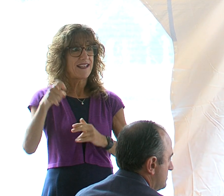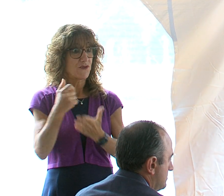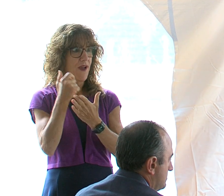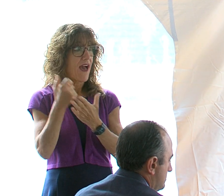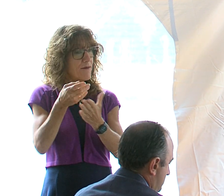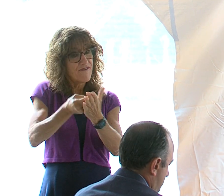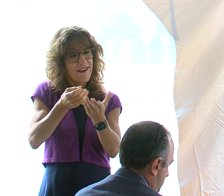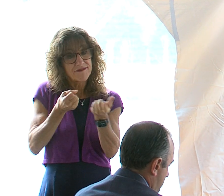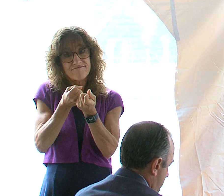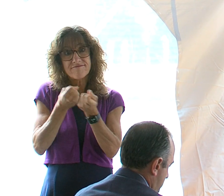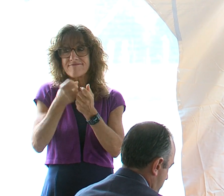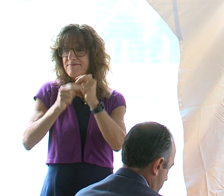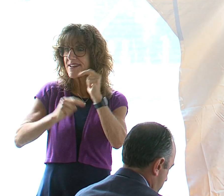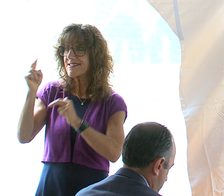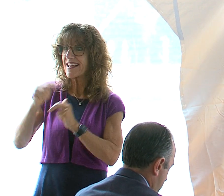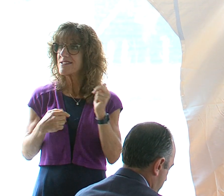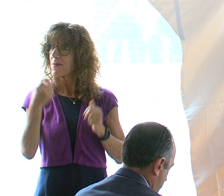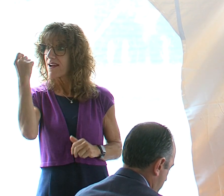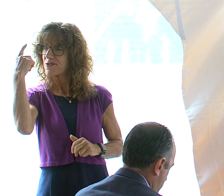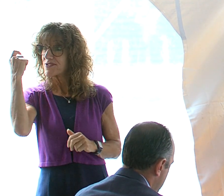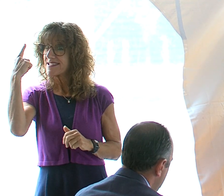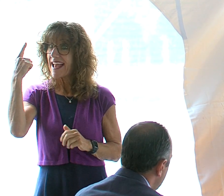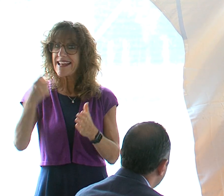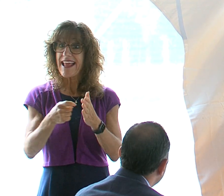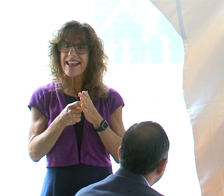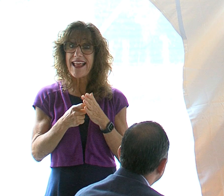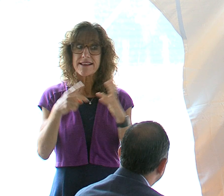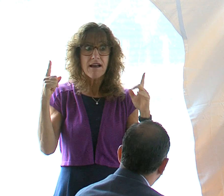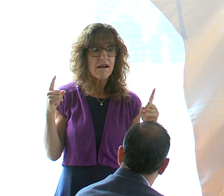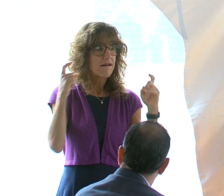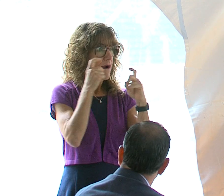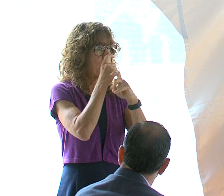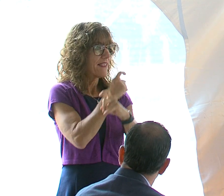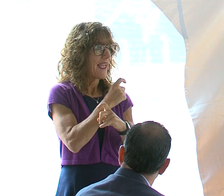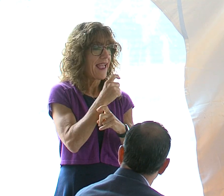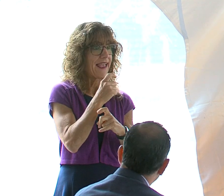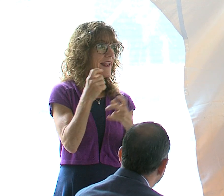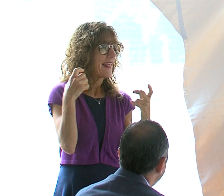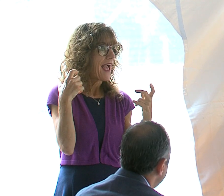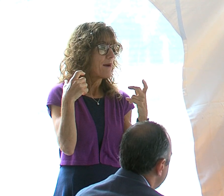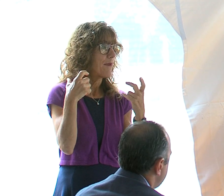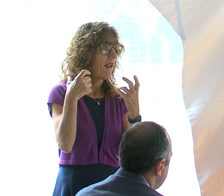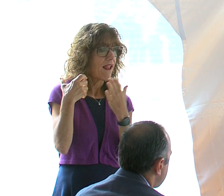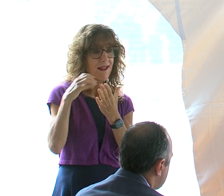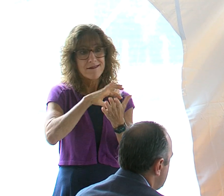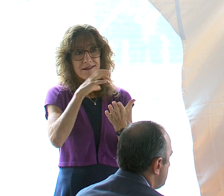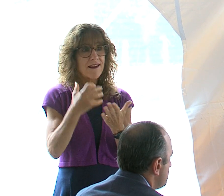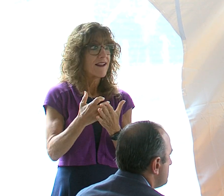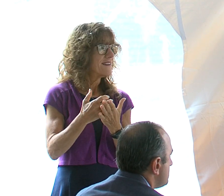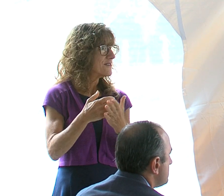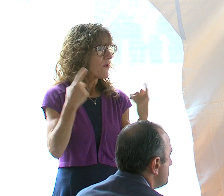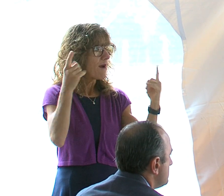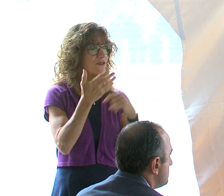that we understand. It takes a very complicated capital stack to get these things done. And so we're really